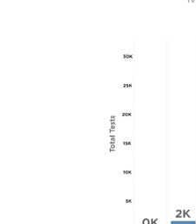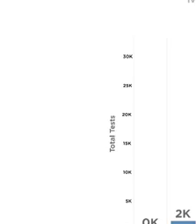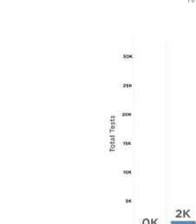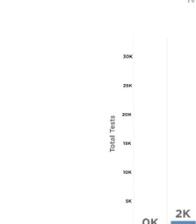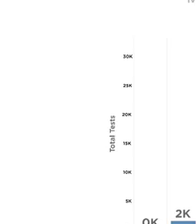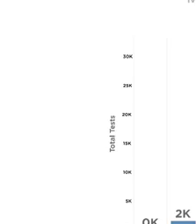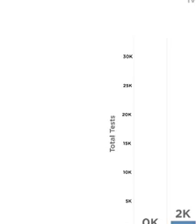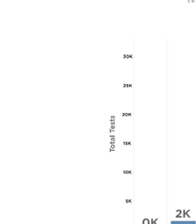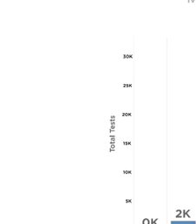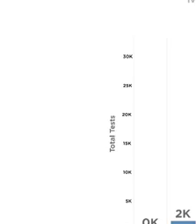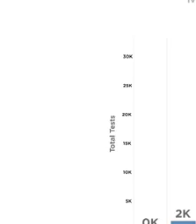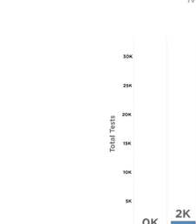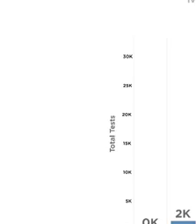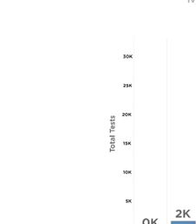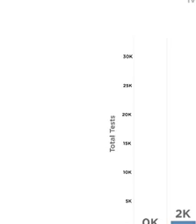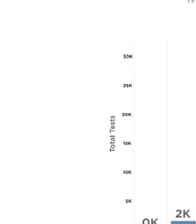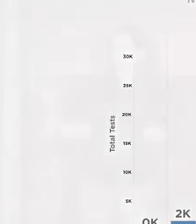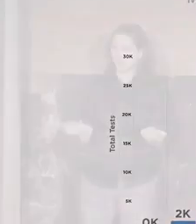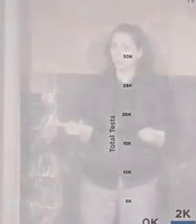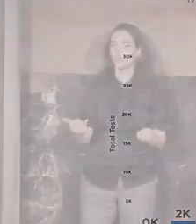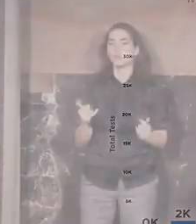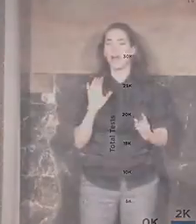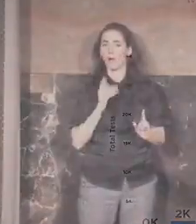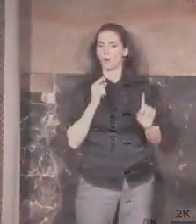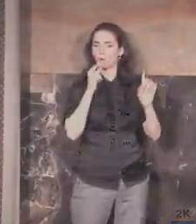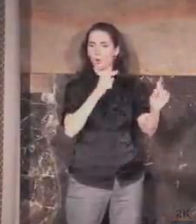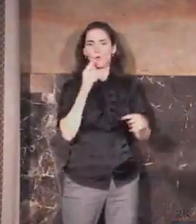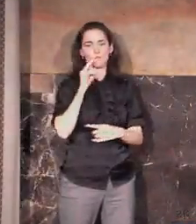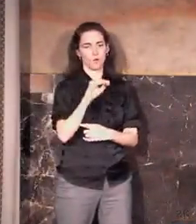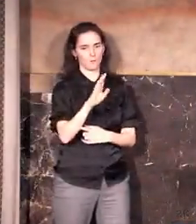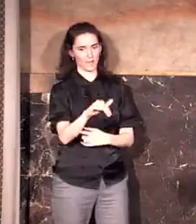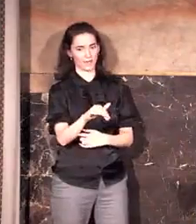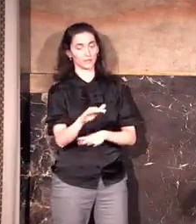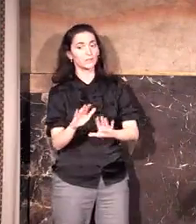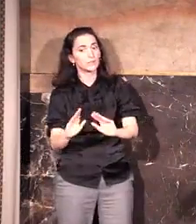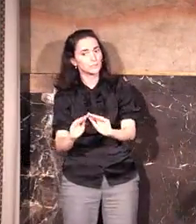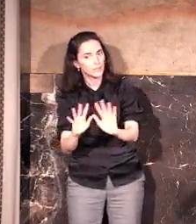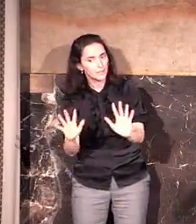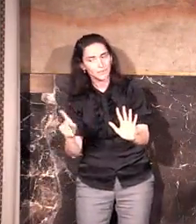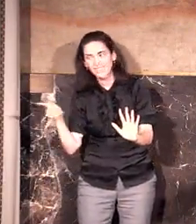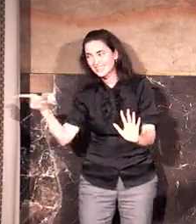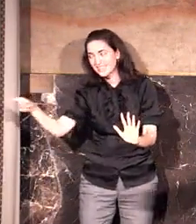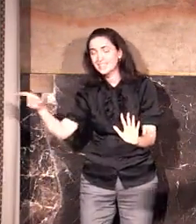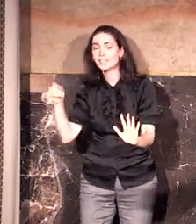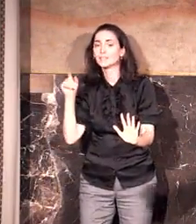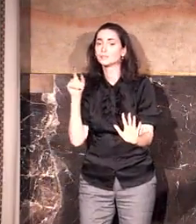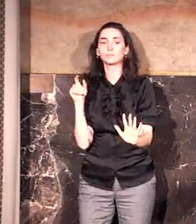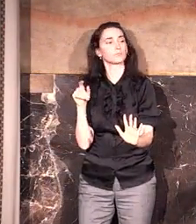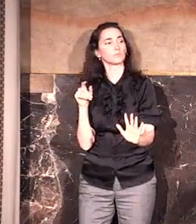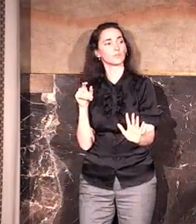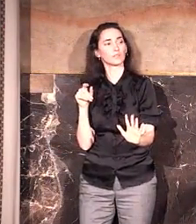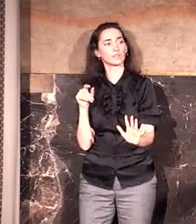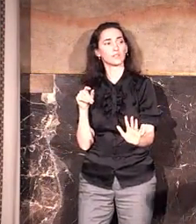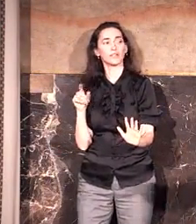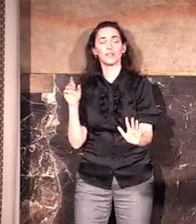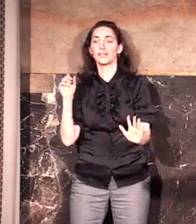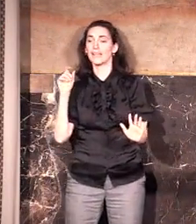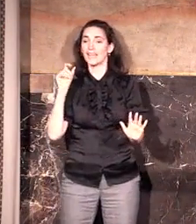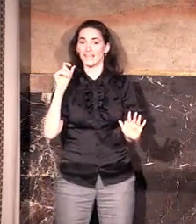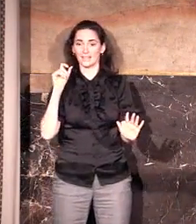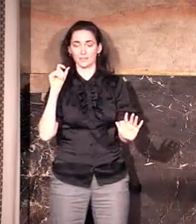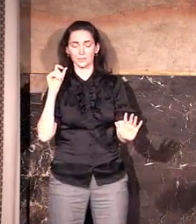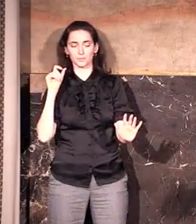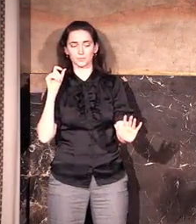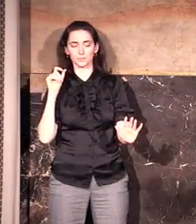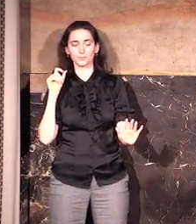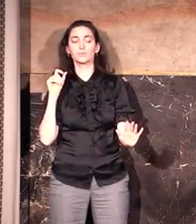slide, I'll show you what our goals are for the month of May. I want to make clear, though, this is assuming the underlying steady state of about